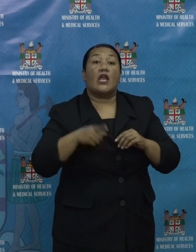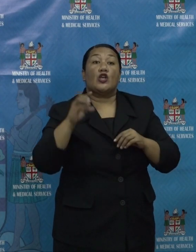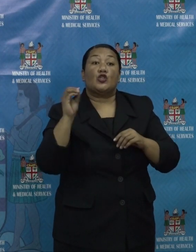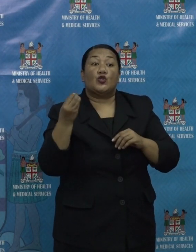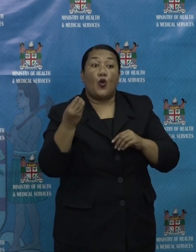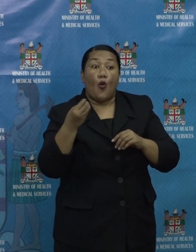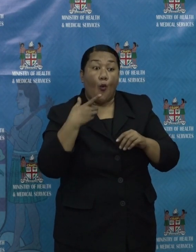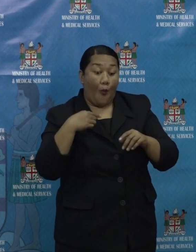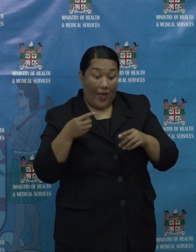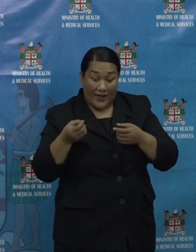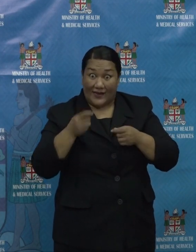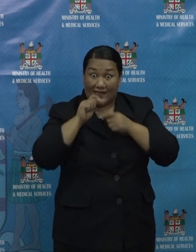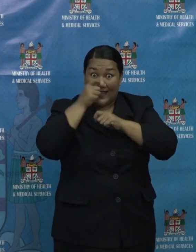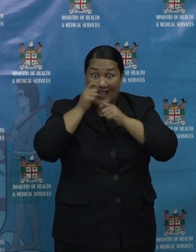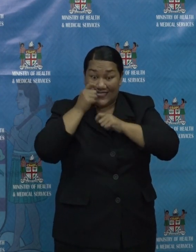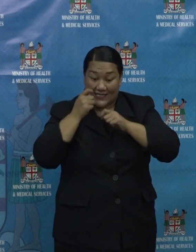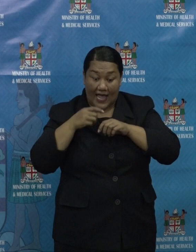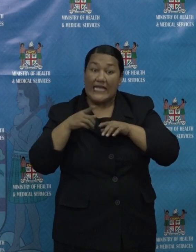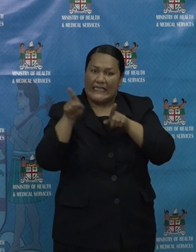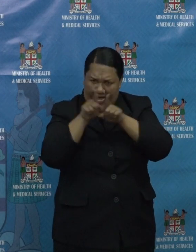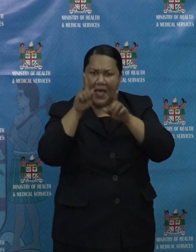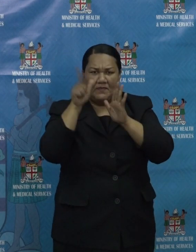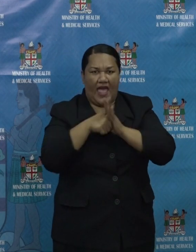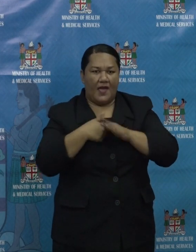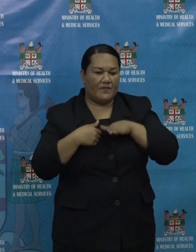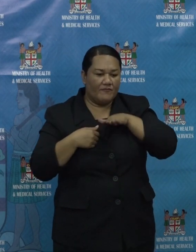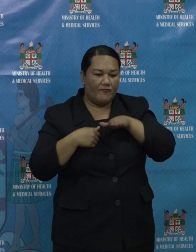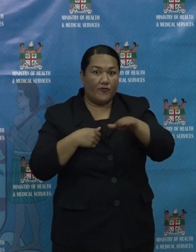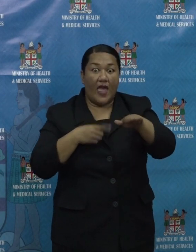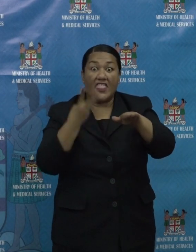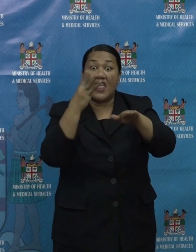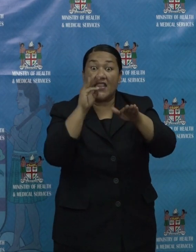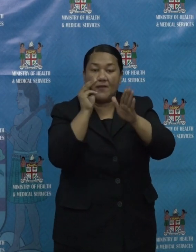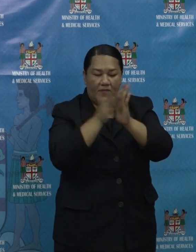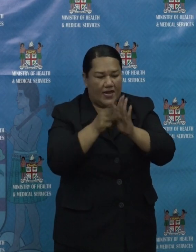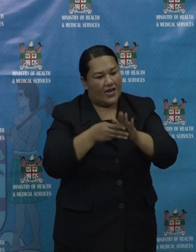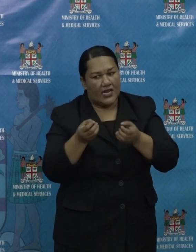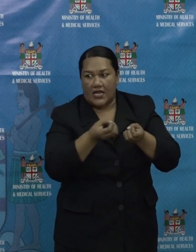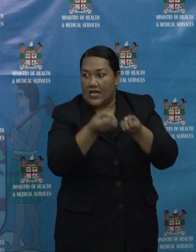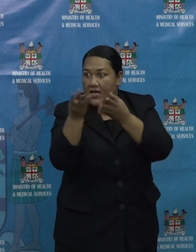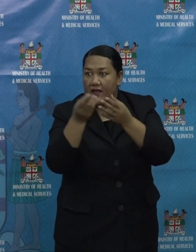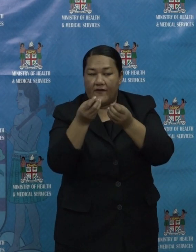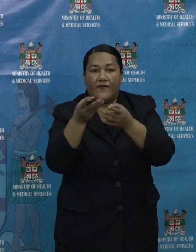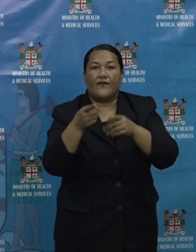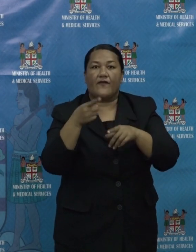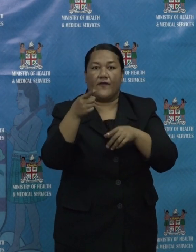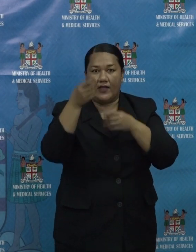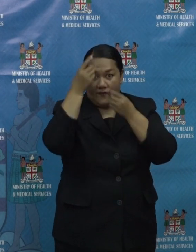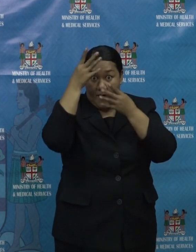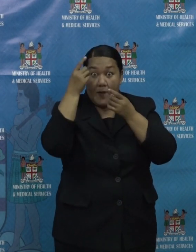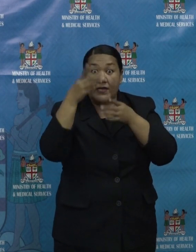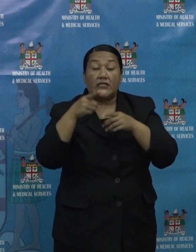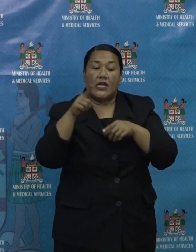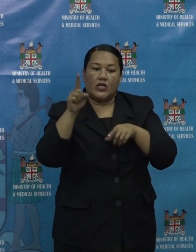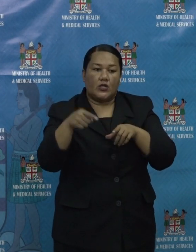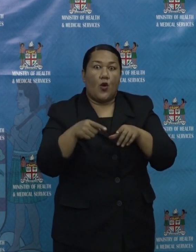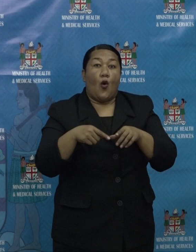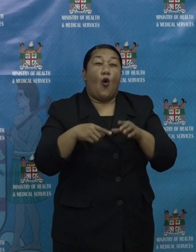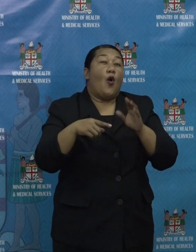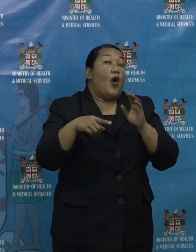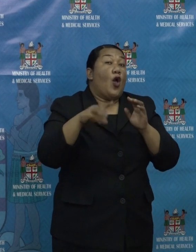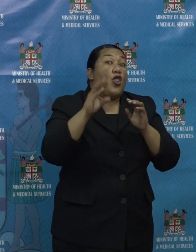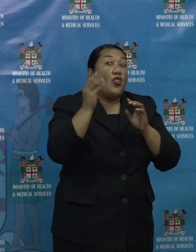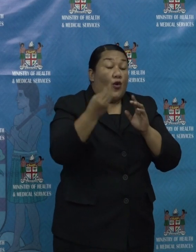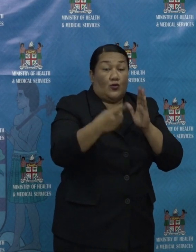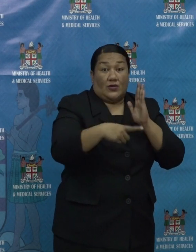care pathway so that we can identify severe COVID-19 disease patients very early. People who get negative results